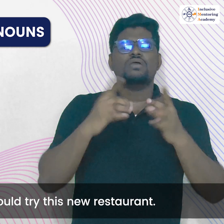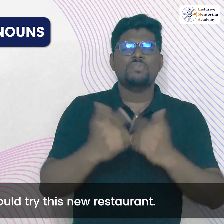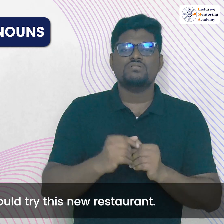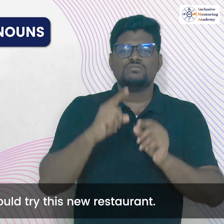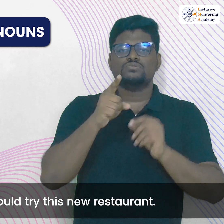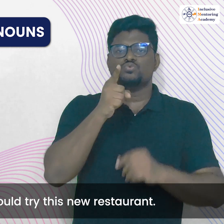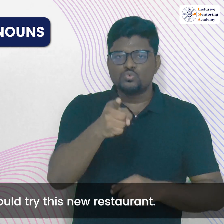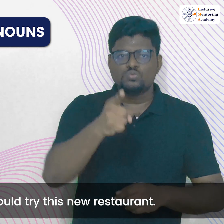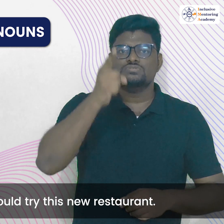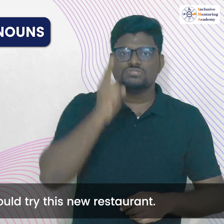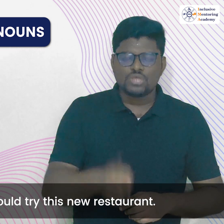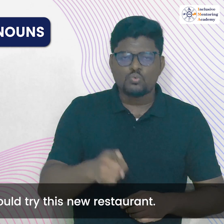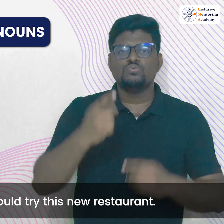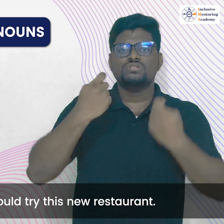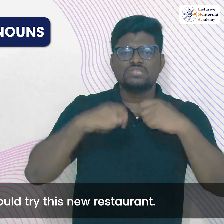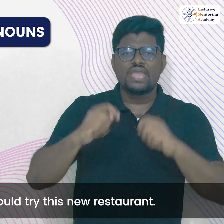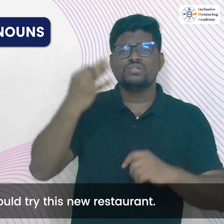Example: you should try this new restaurant.